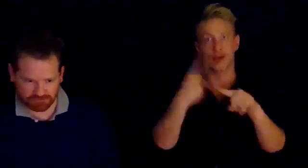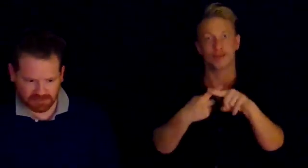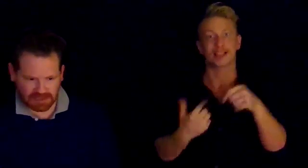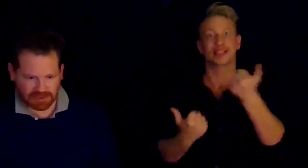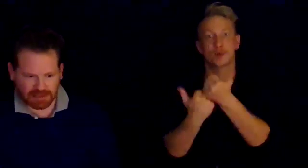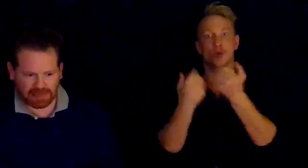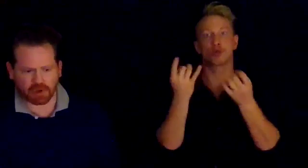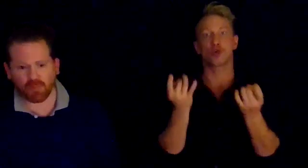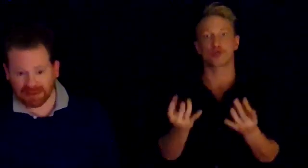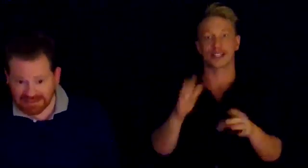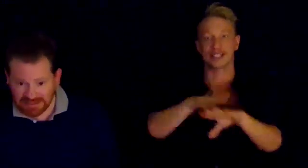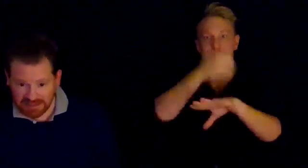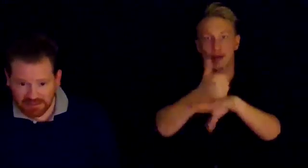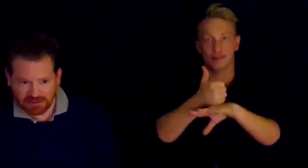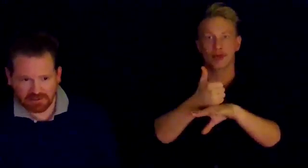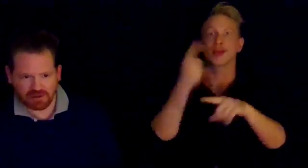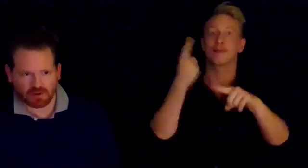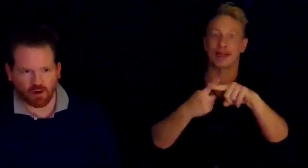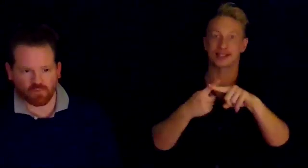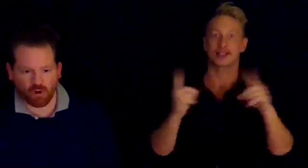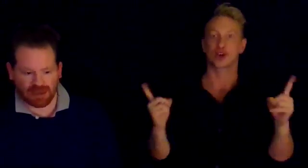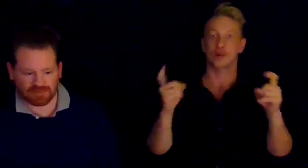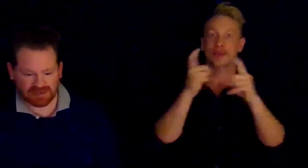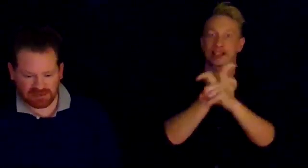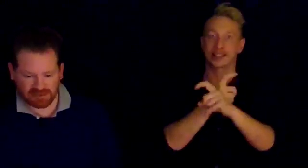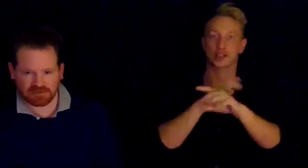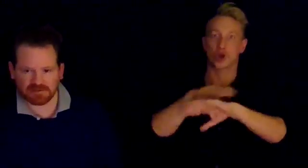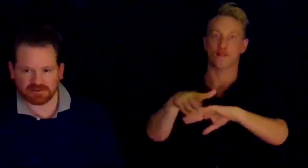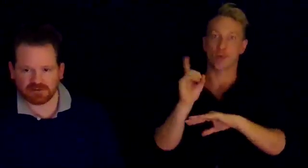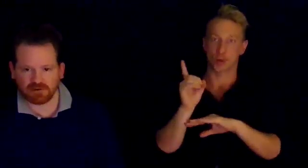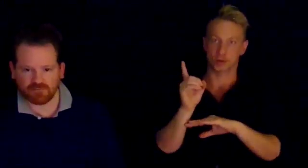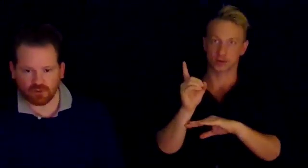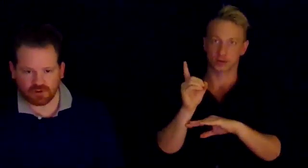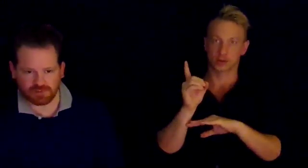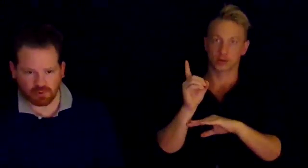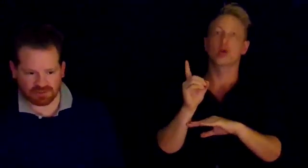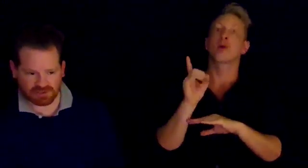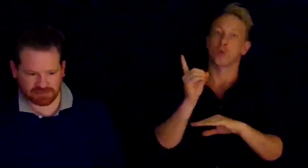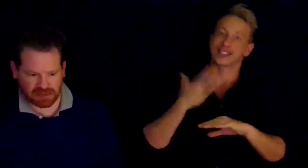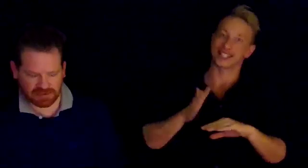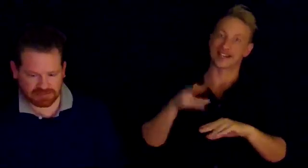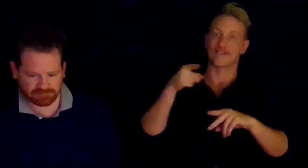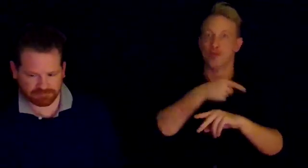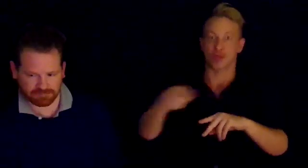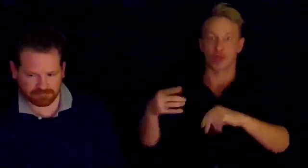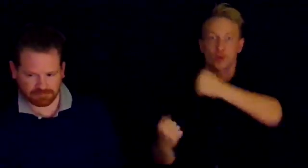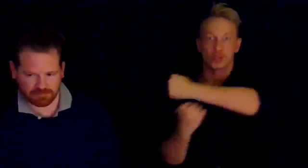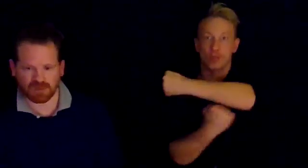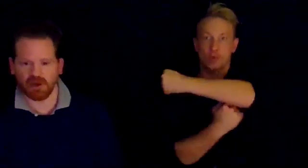you and the complexity of what may be needed for those supports to be in